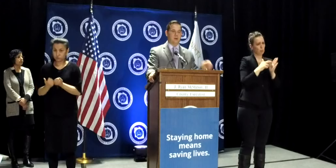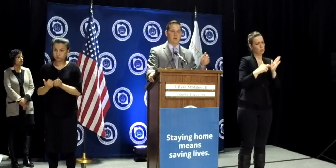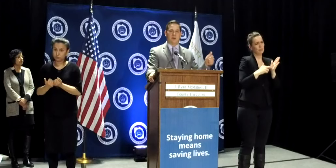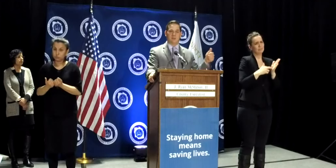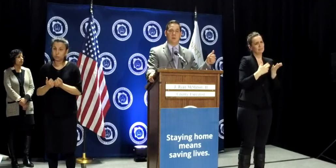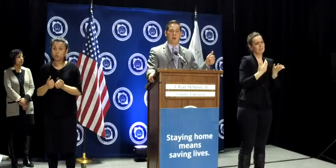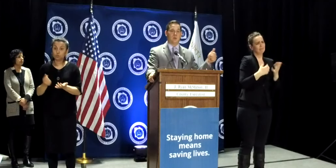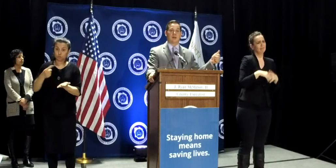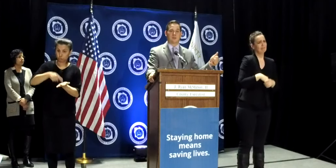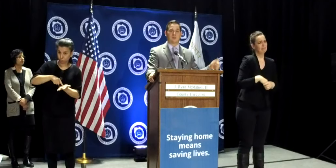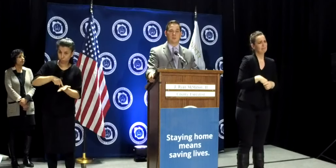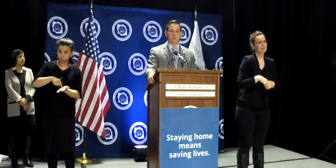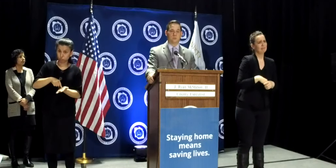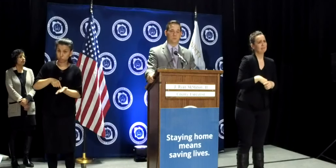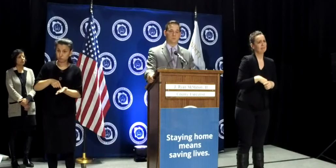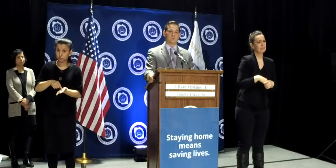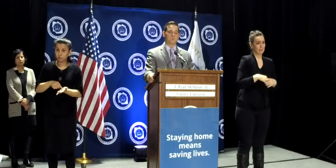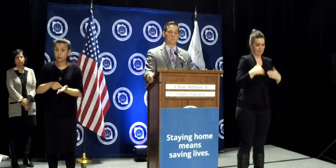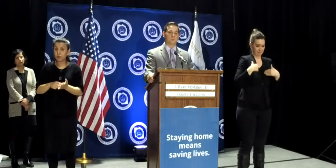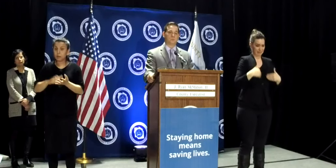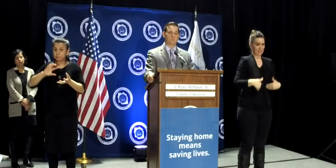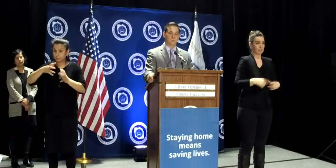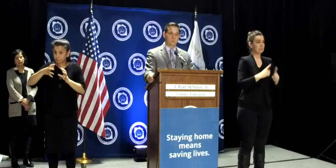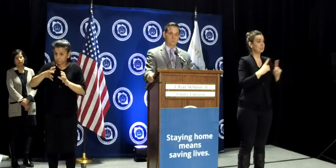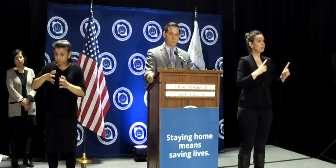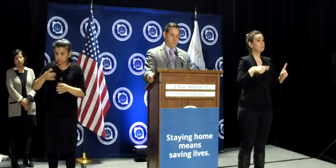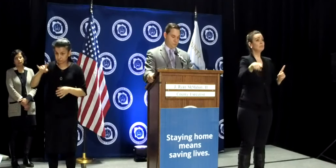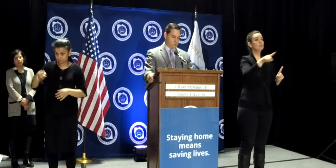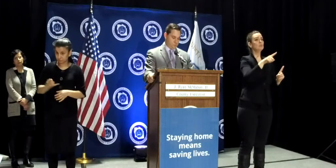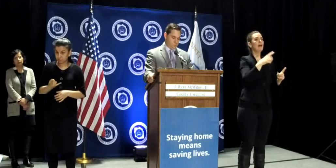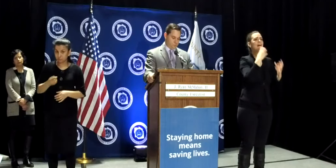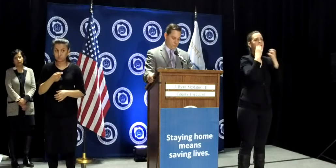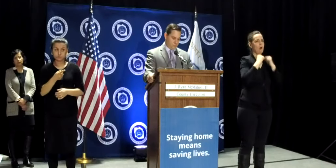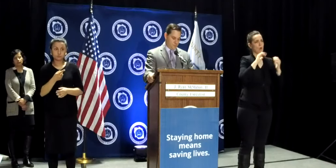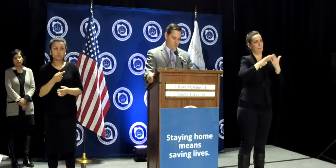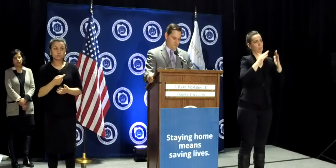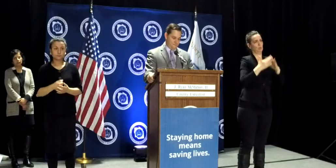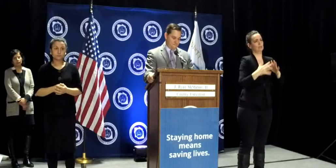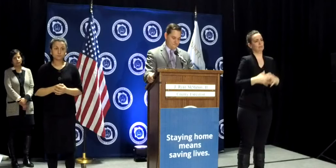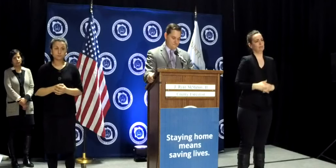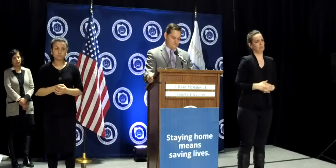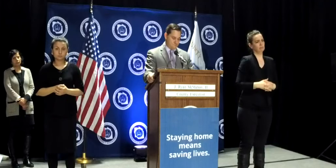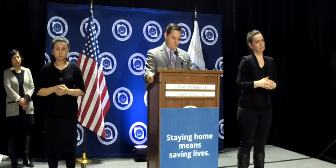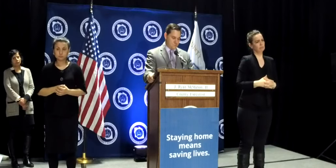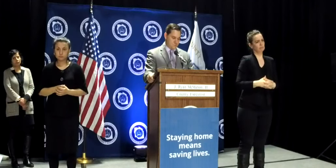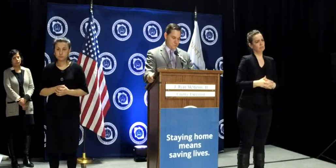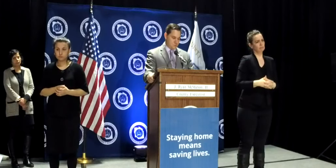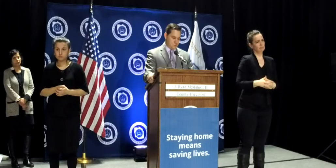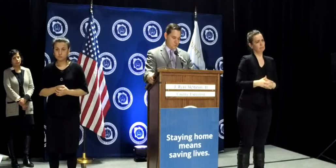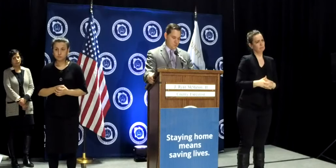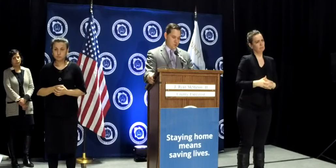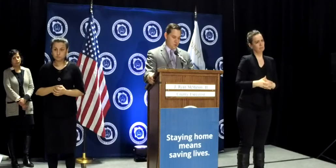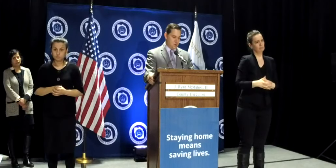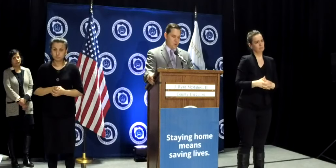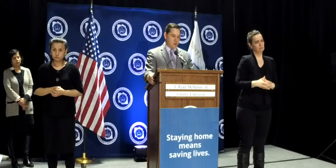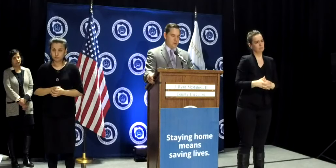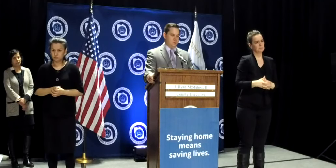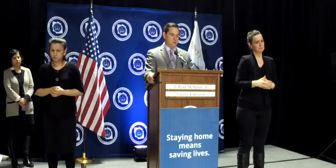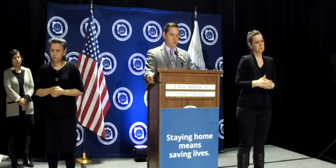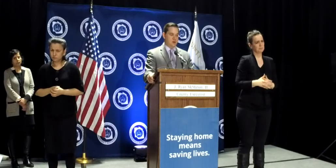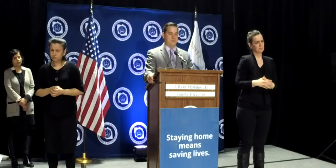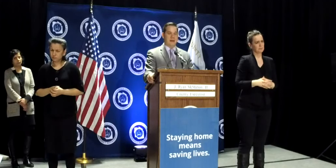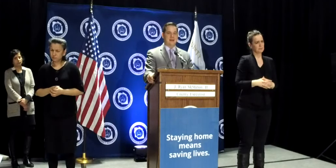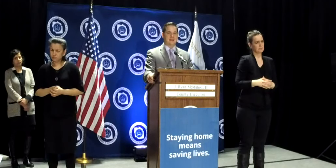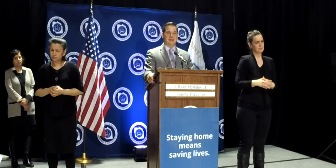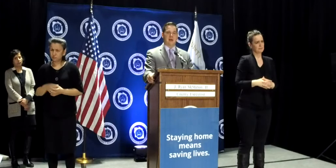that everybody who hasn't bought in wants us to. I want to clarify, though, more than read in between the lines. There's an example of a potluck-style dinner leading